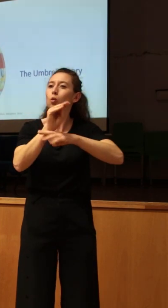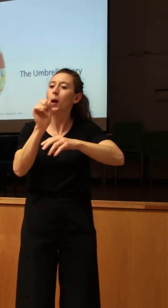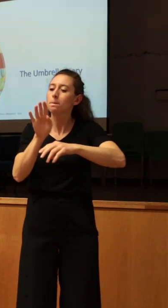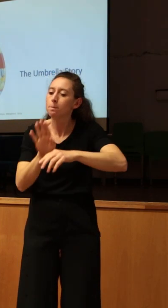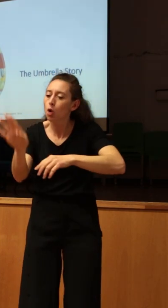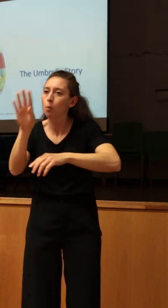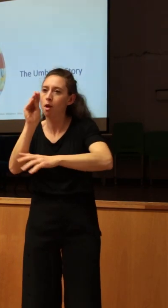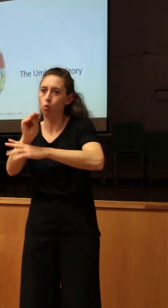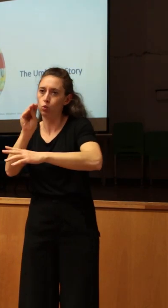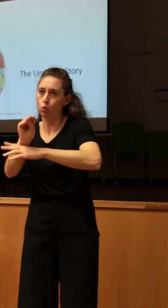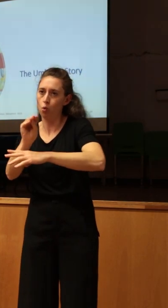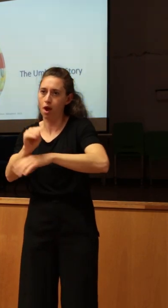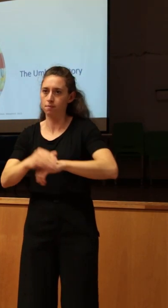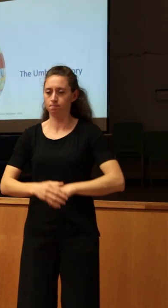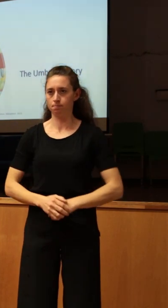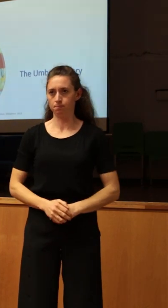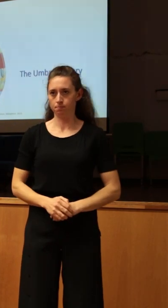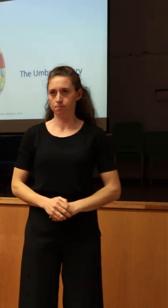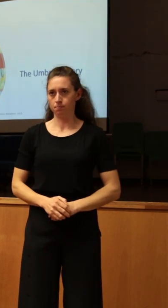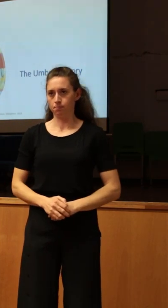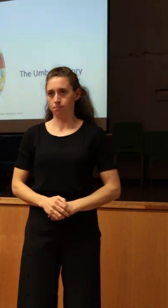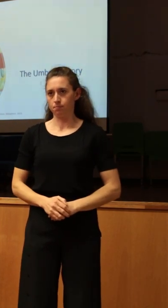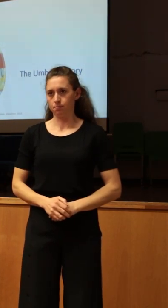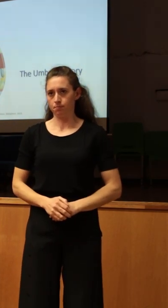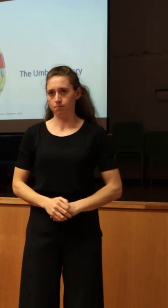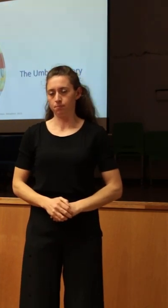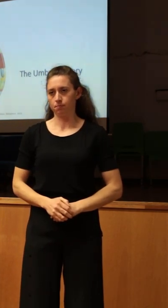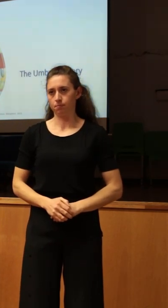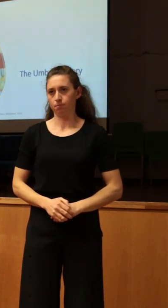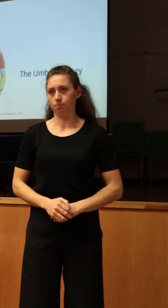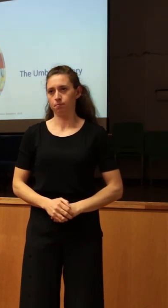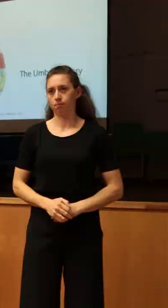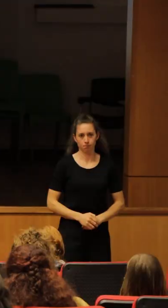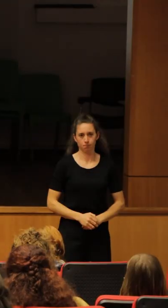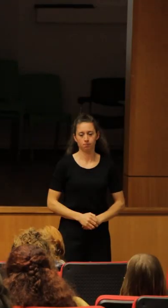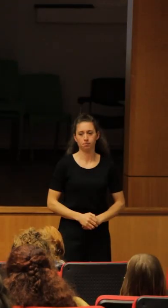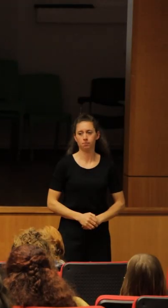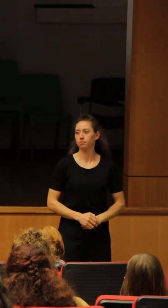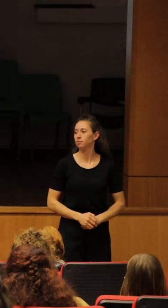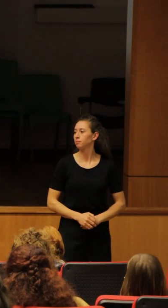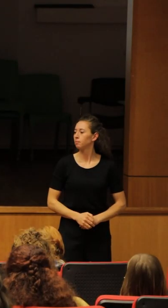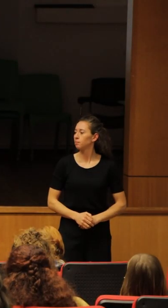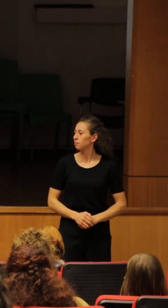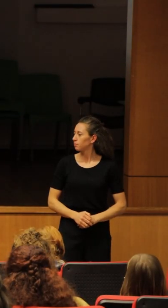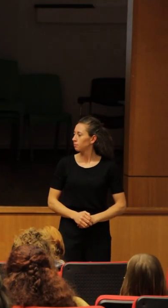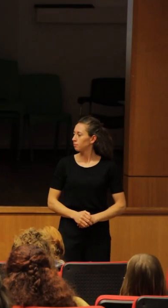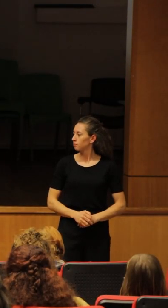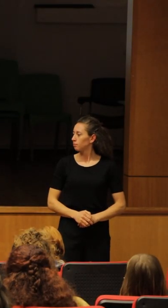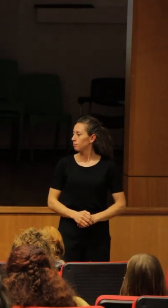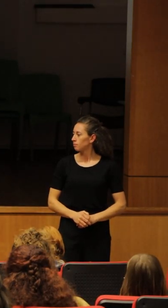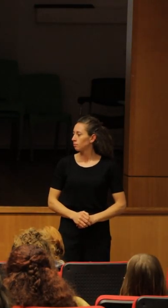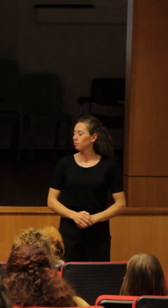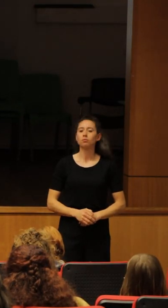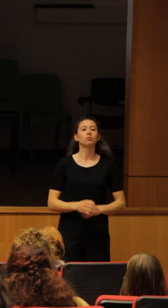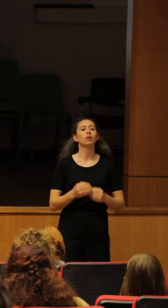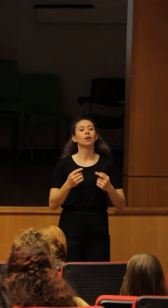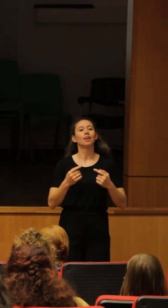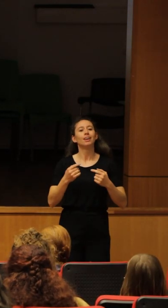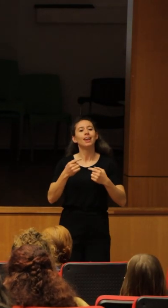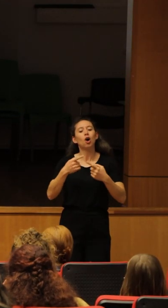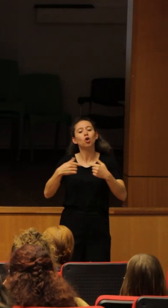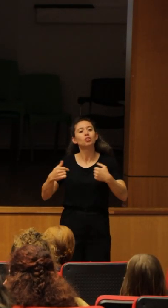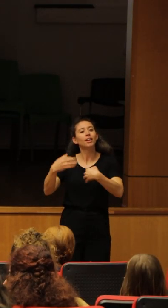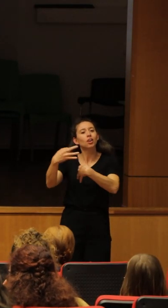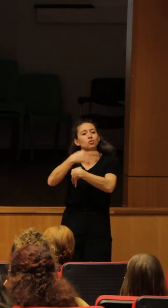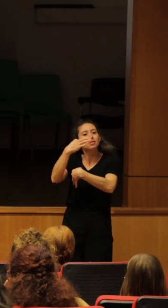cultura. That are kind of we're getting it with like mother's milk in a way. Que es como fuimos nutridos, como las